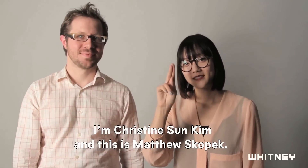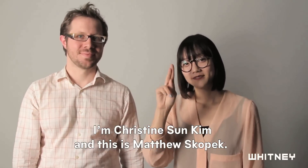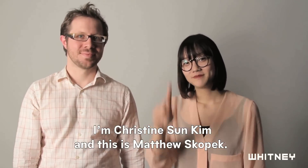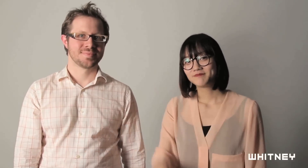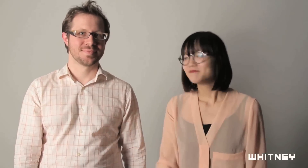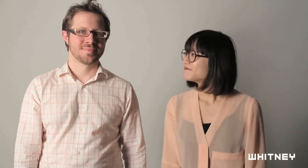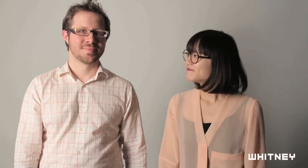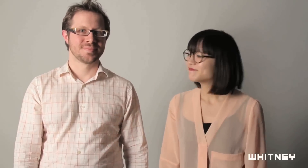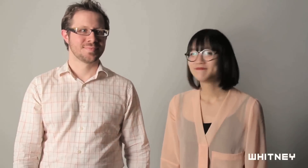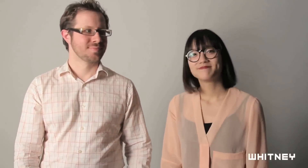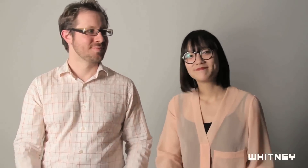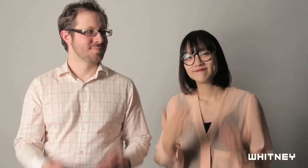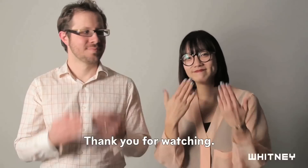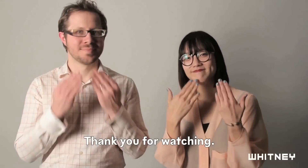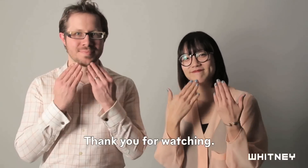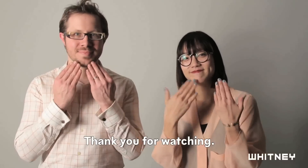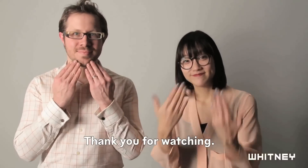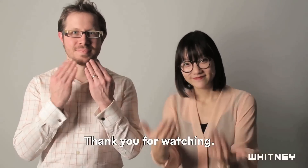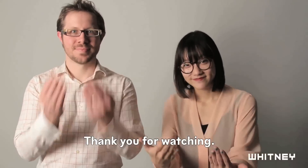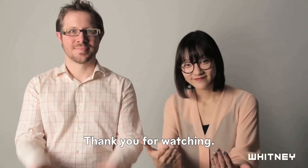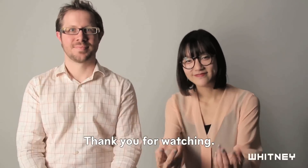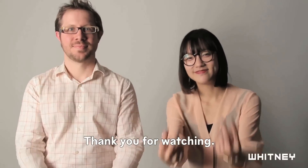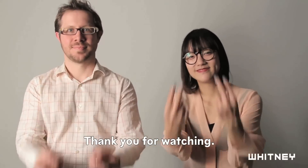So, I'm looking for putting